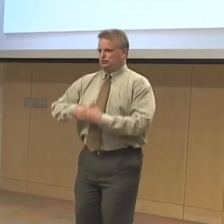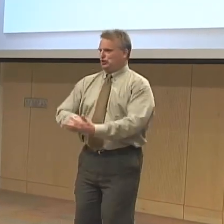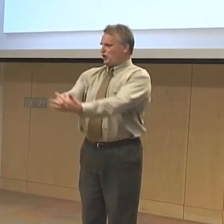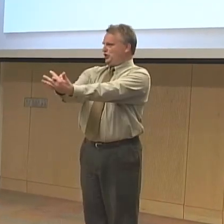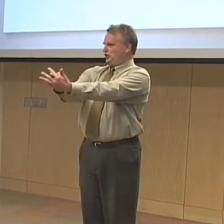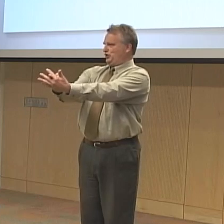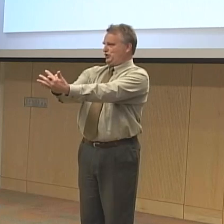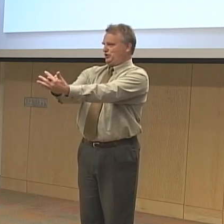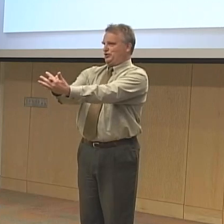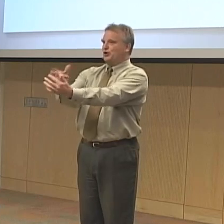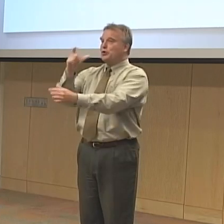speak.